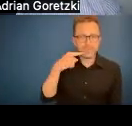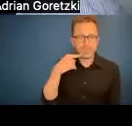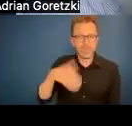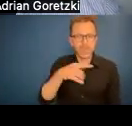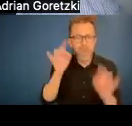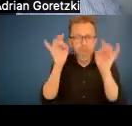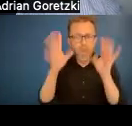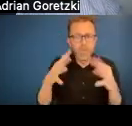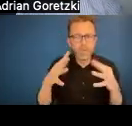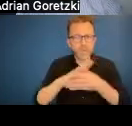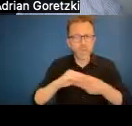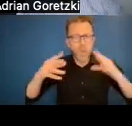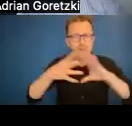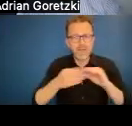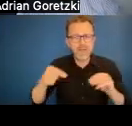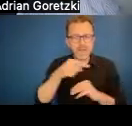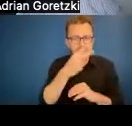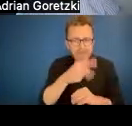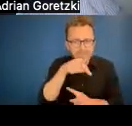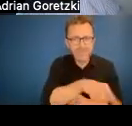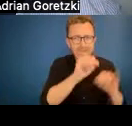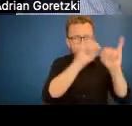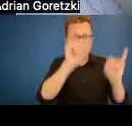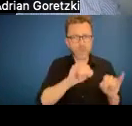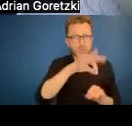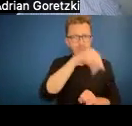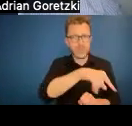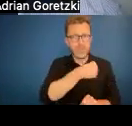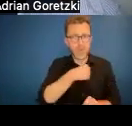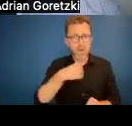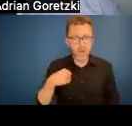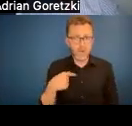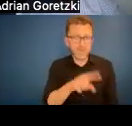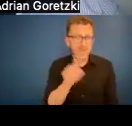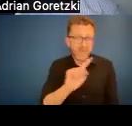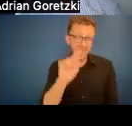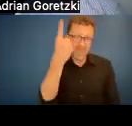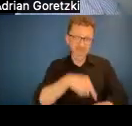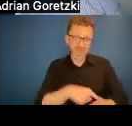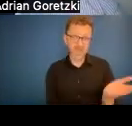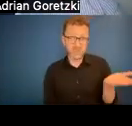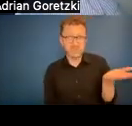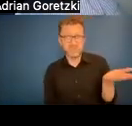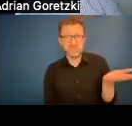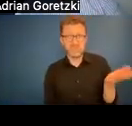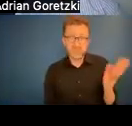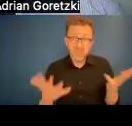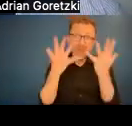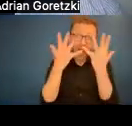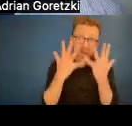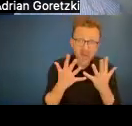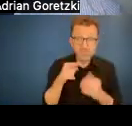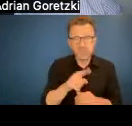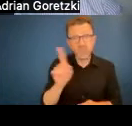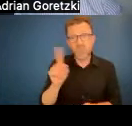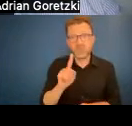from institutions. And yes, I know that they are placed from an institution to an institution in Poland. And there are even